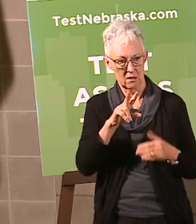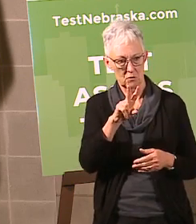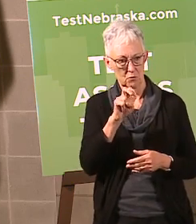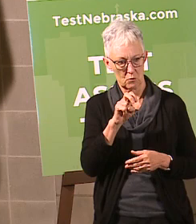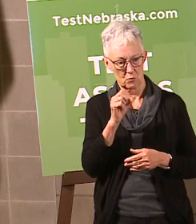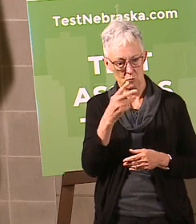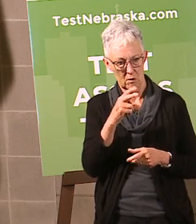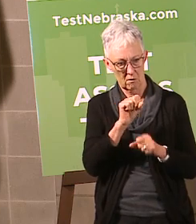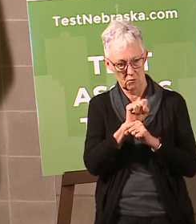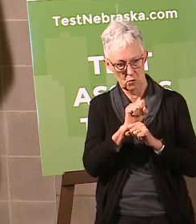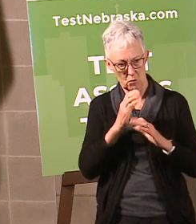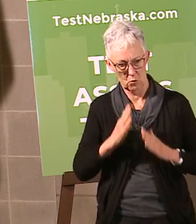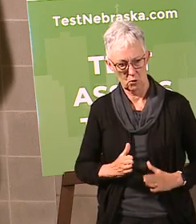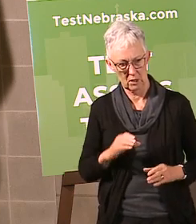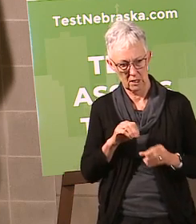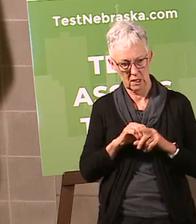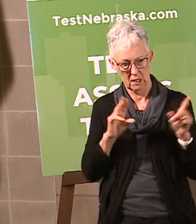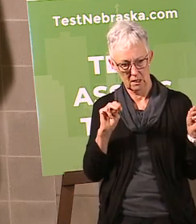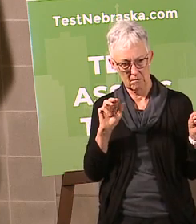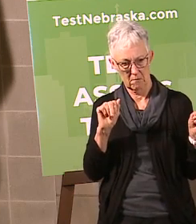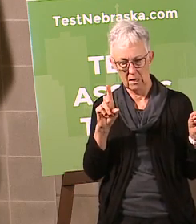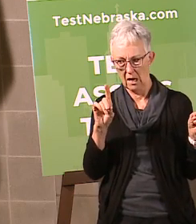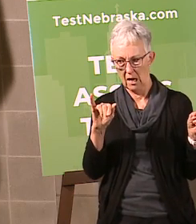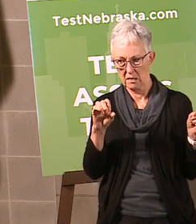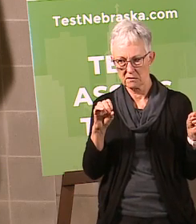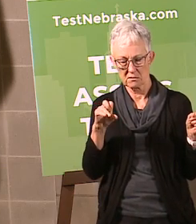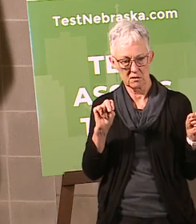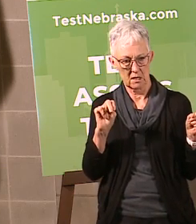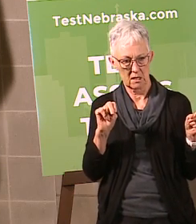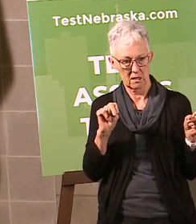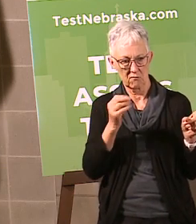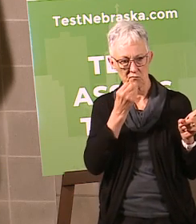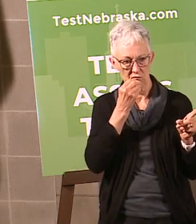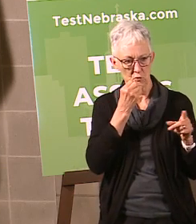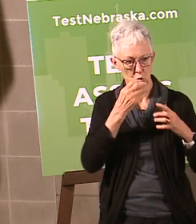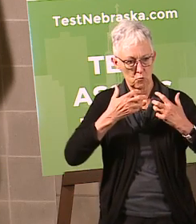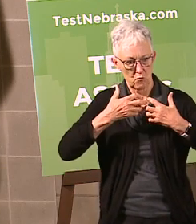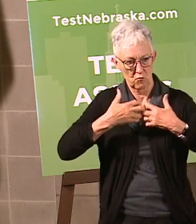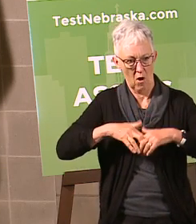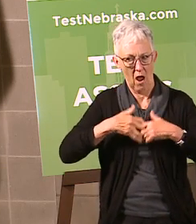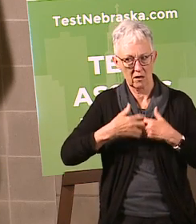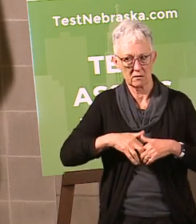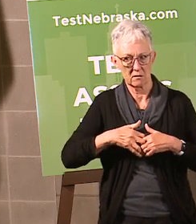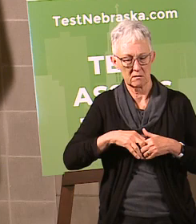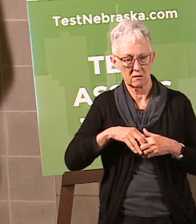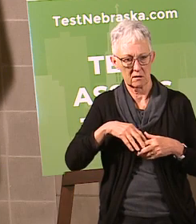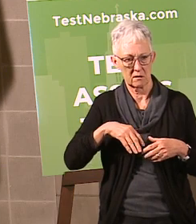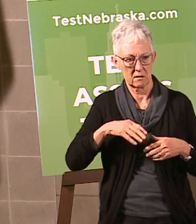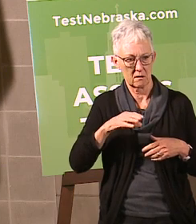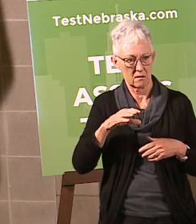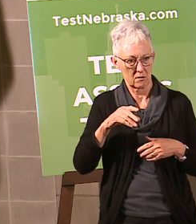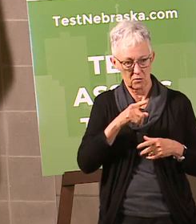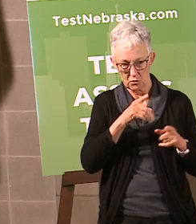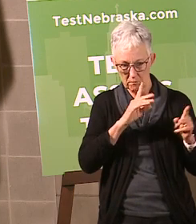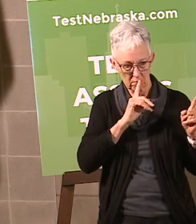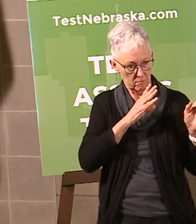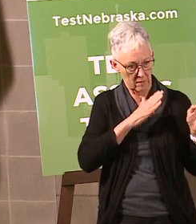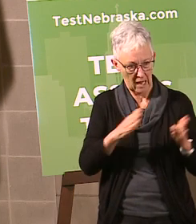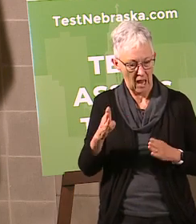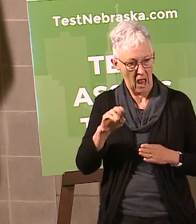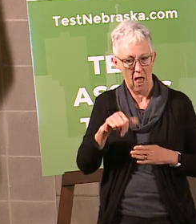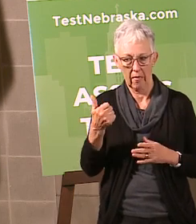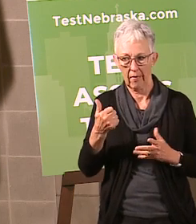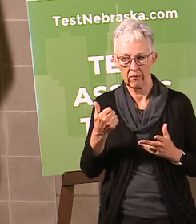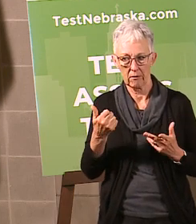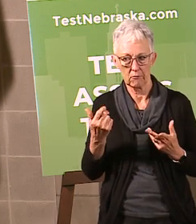Madison hog processing plant test positive, and such a large number? Are you planning any other